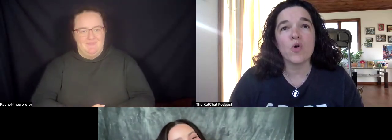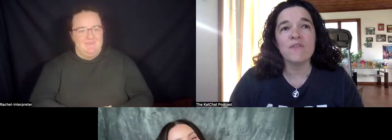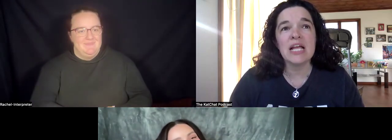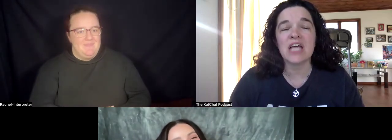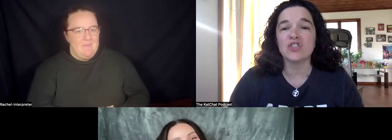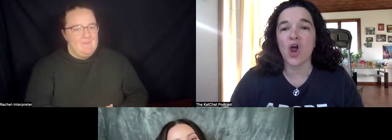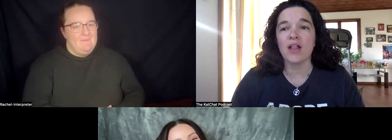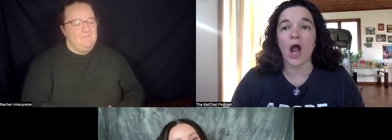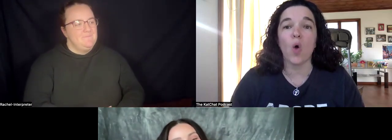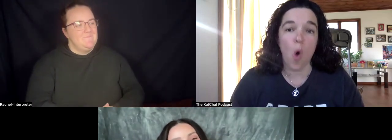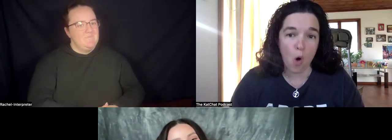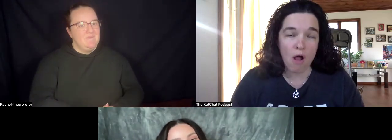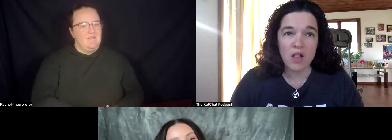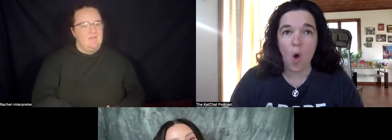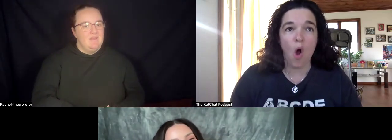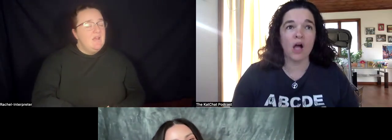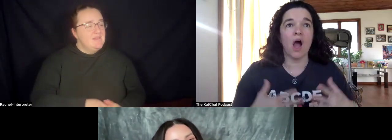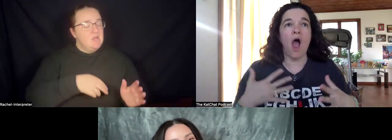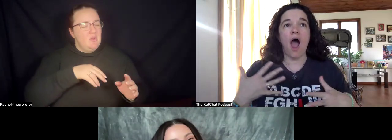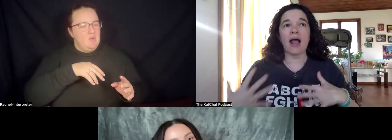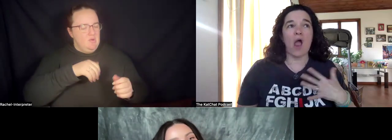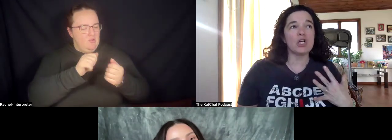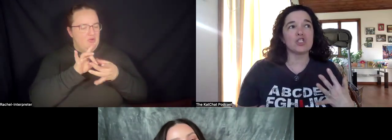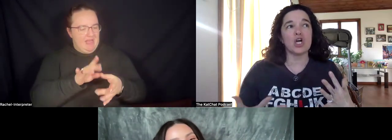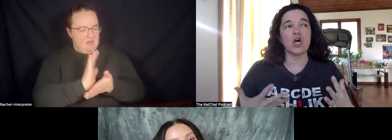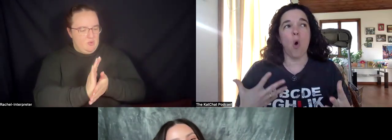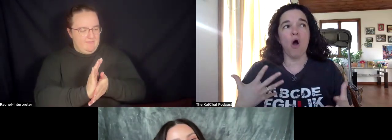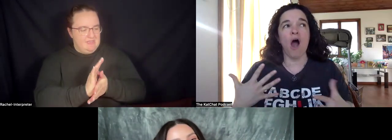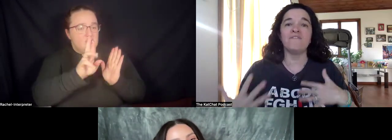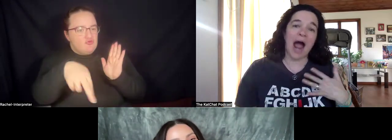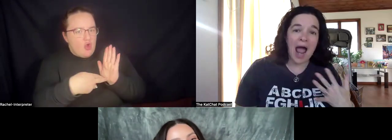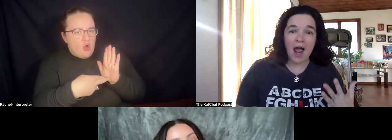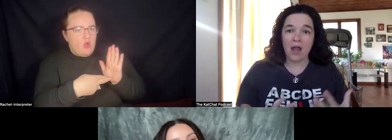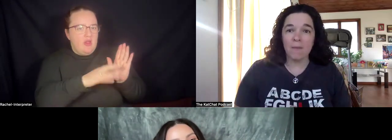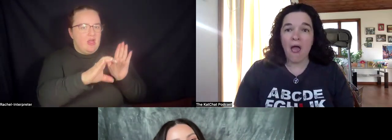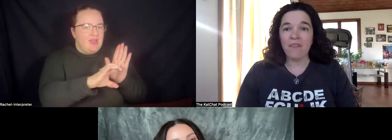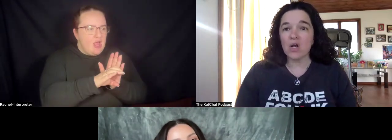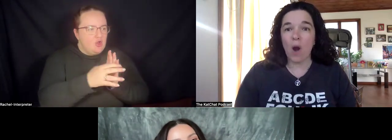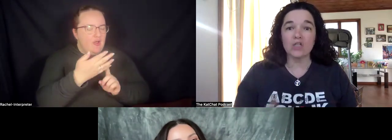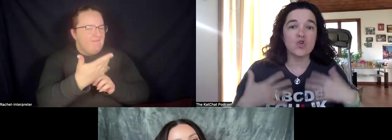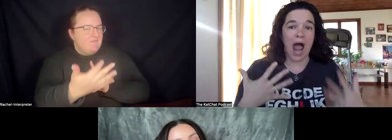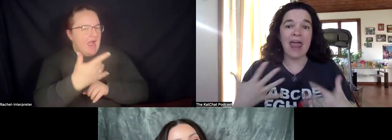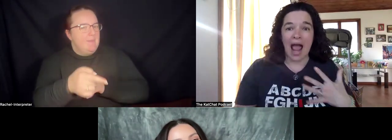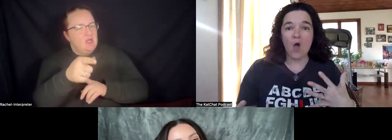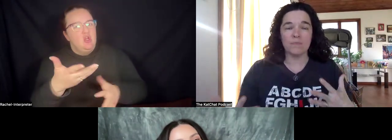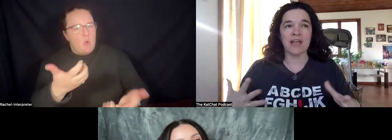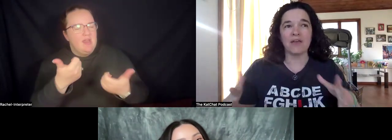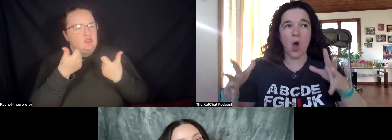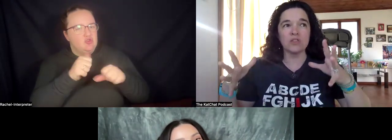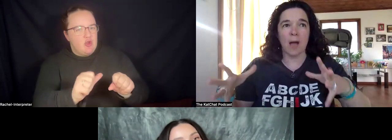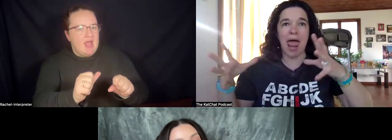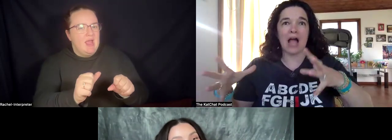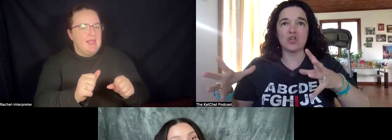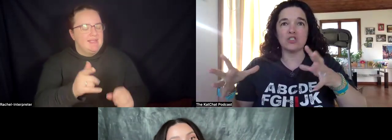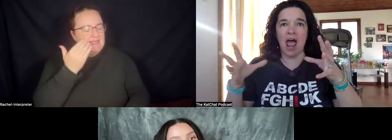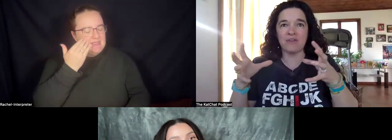What movies is there like a role or a character or a vibe that you want to try out? Because I